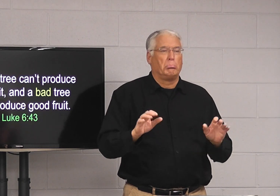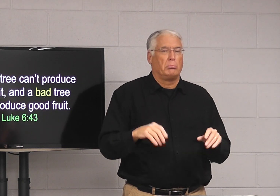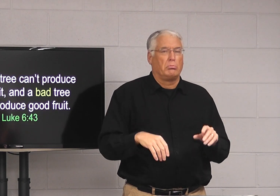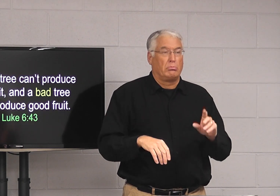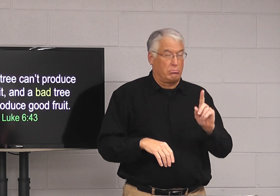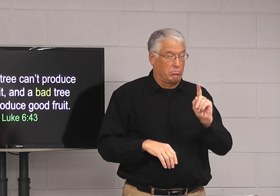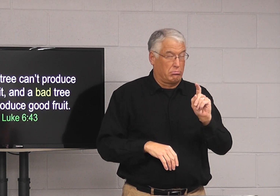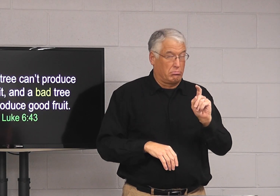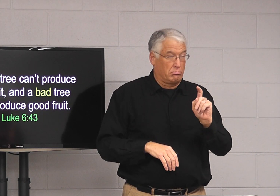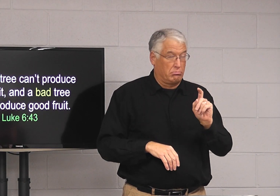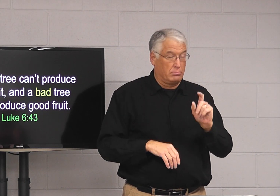it and keep going. It's no big deal.